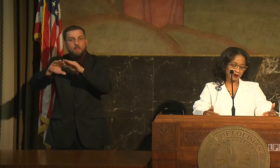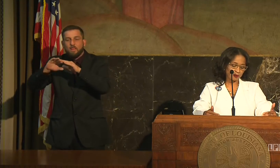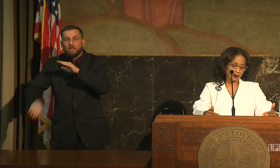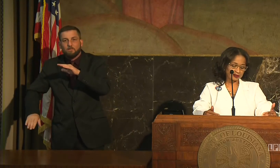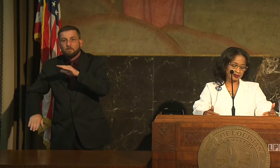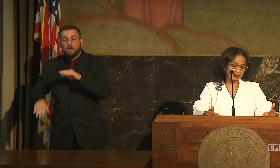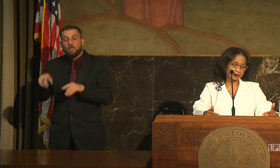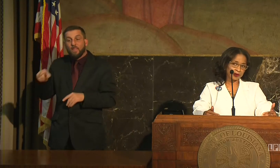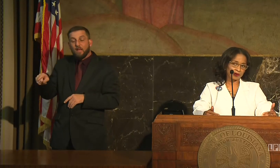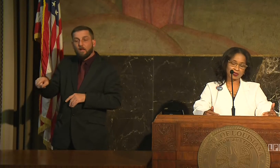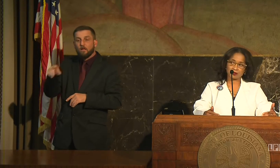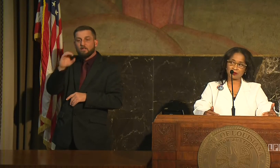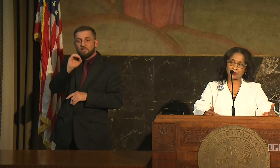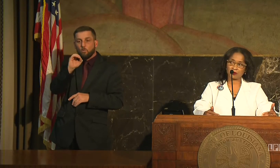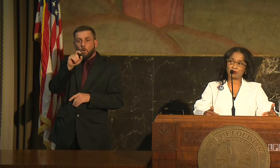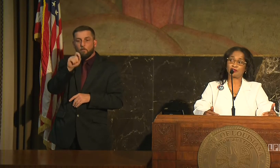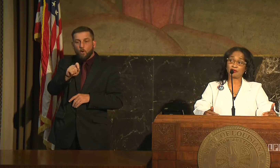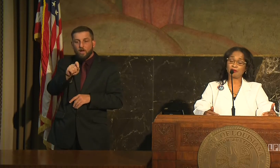represents